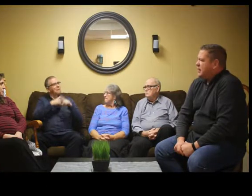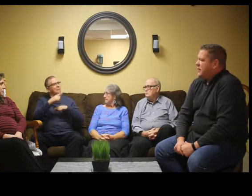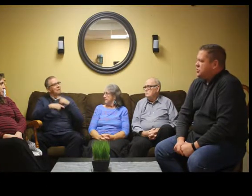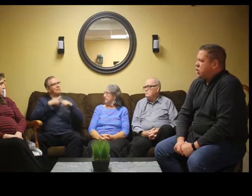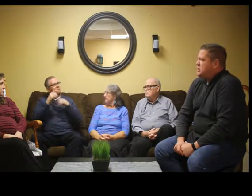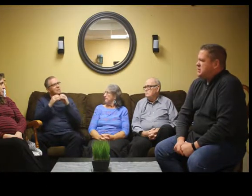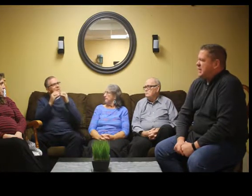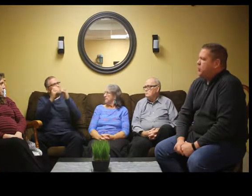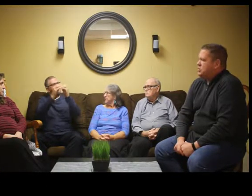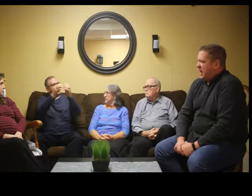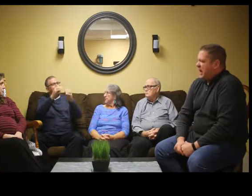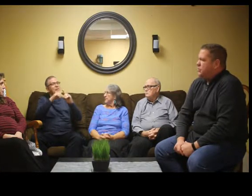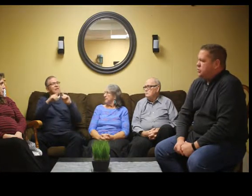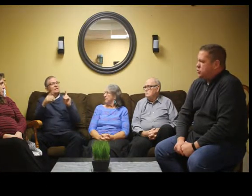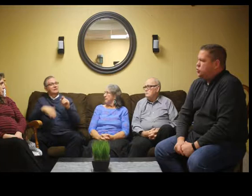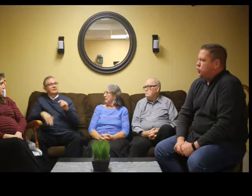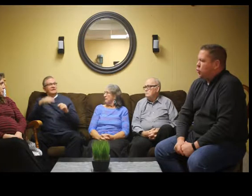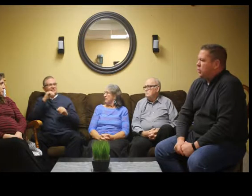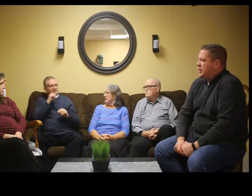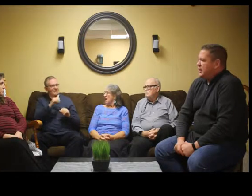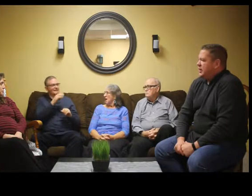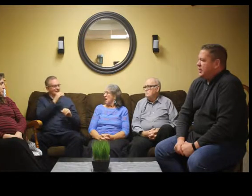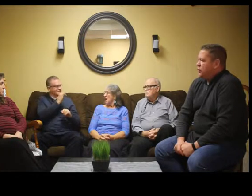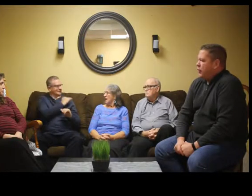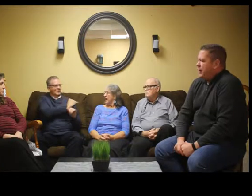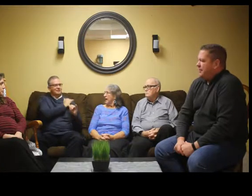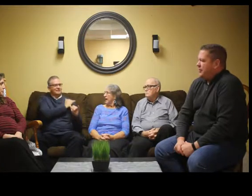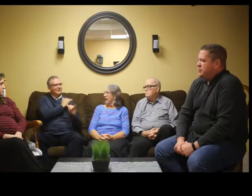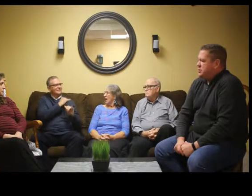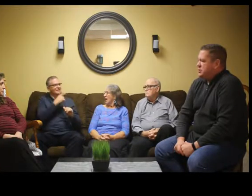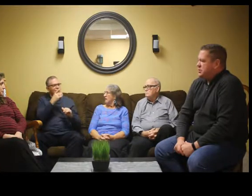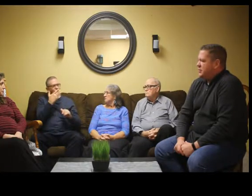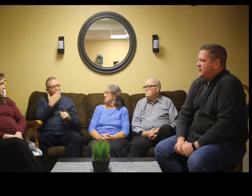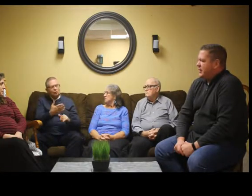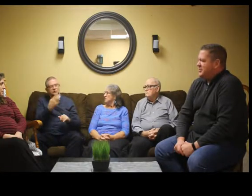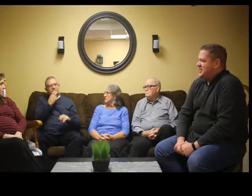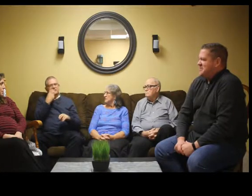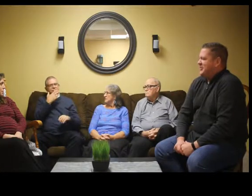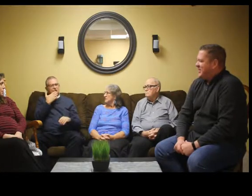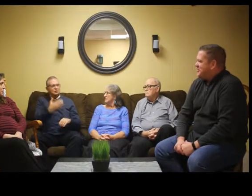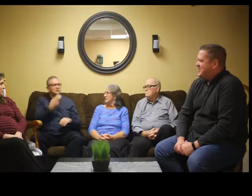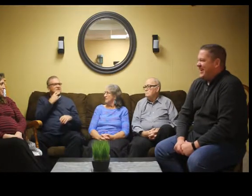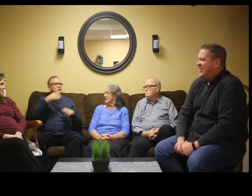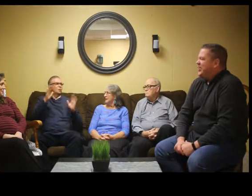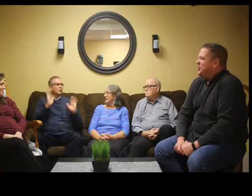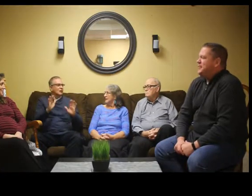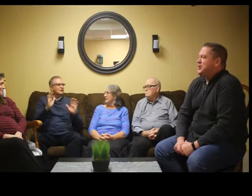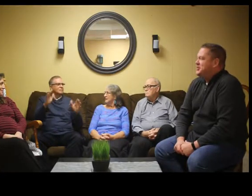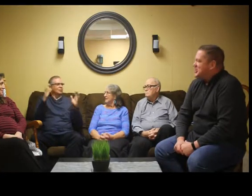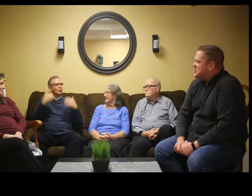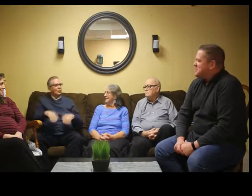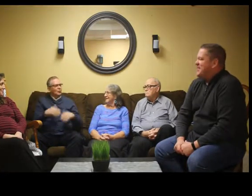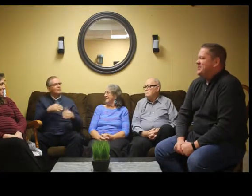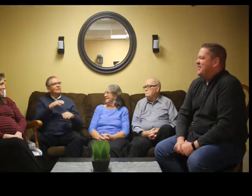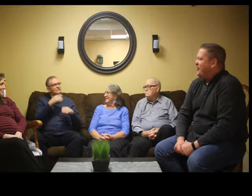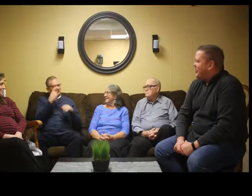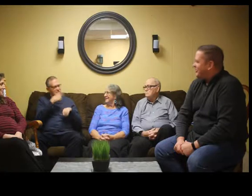they started seeing more sign language in the school. And growing up, it was very similar. They would say, you have such good speech. You have wonderful